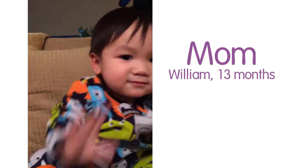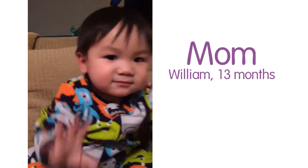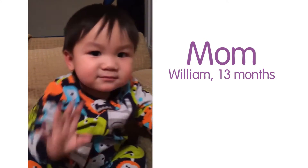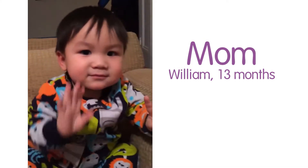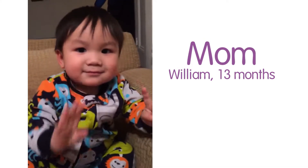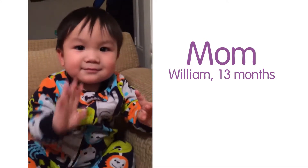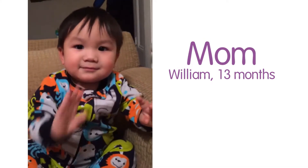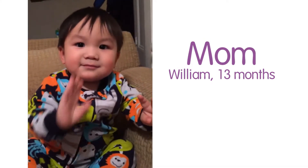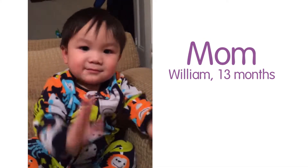Mama.